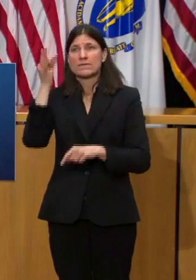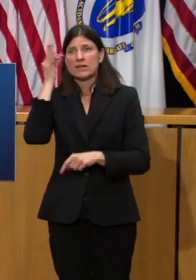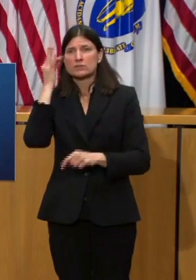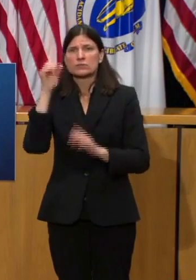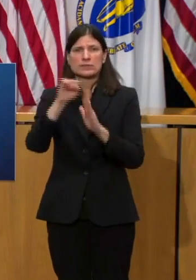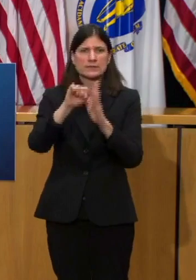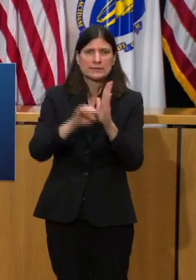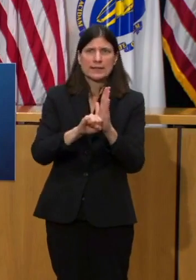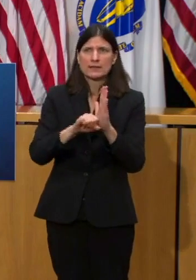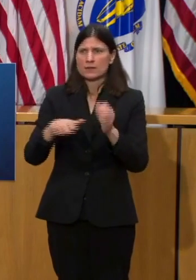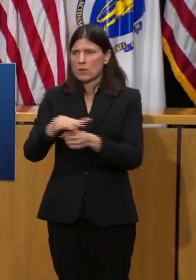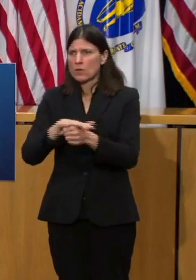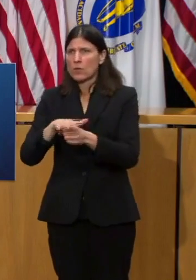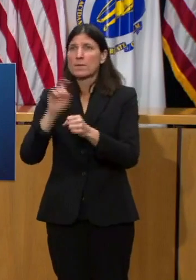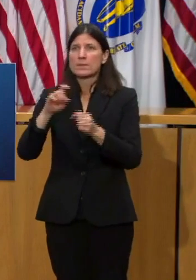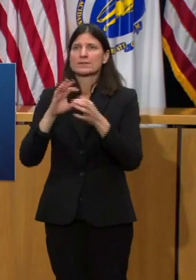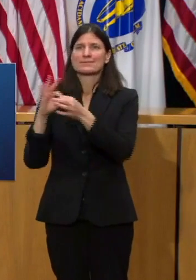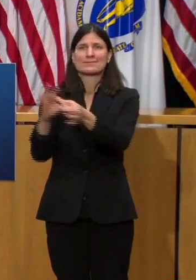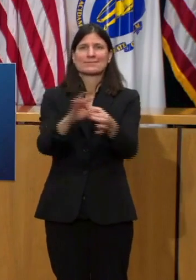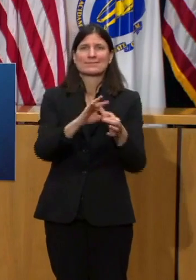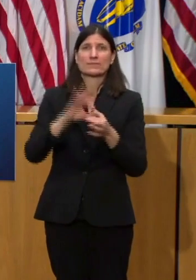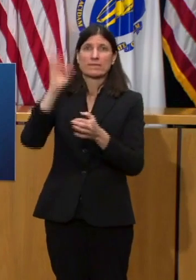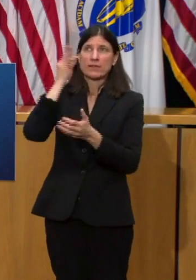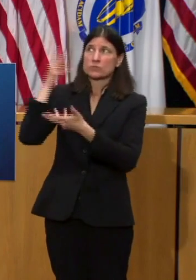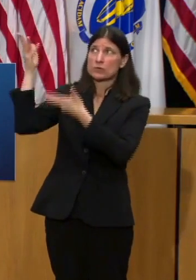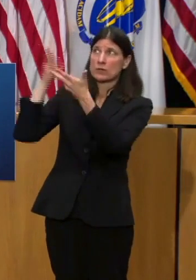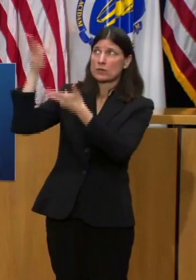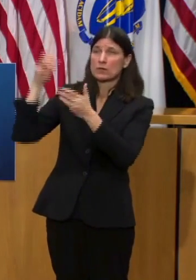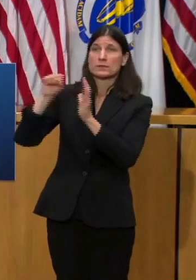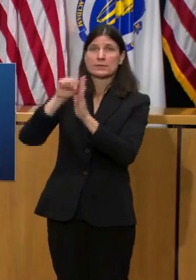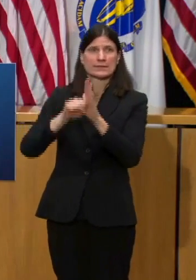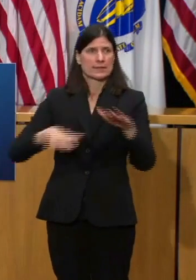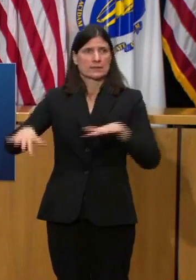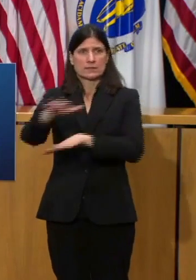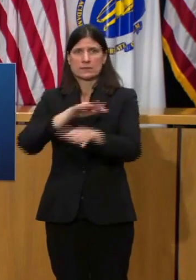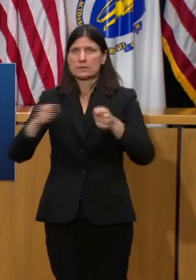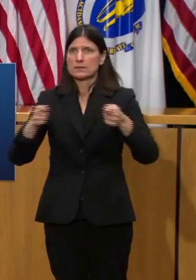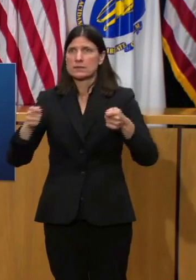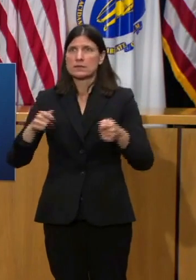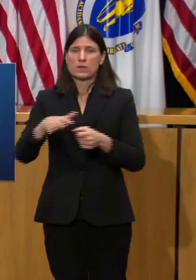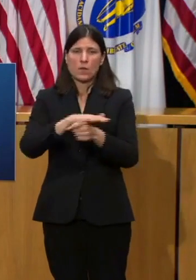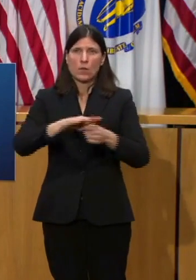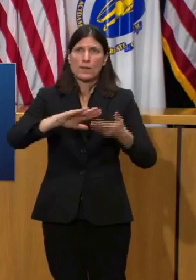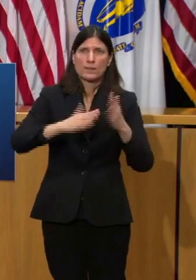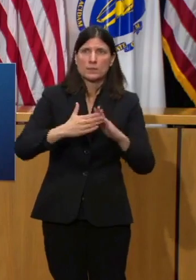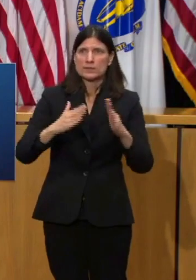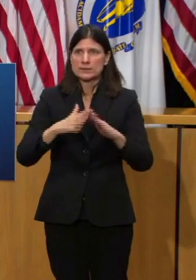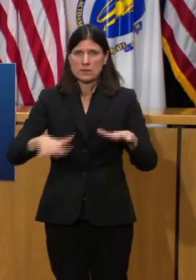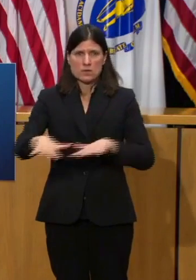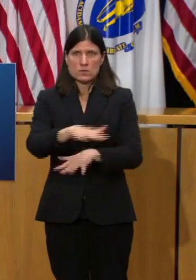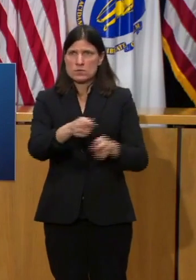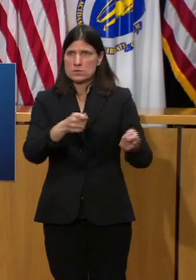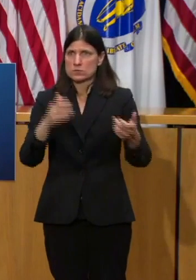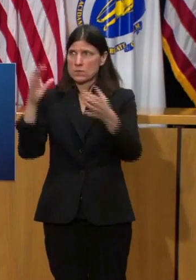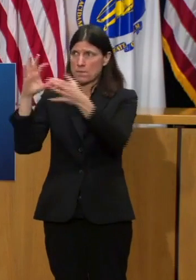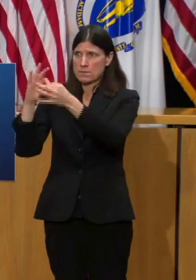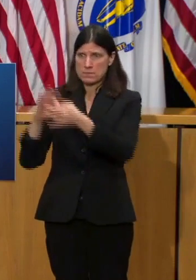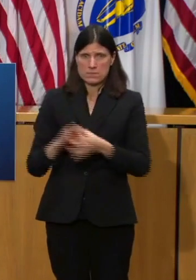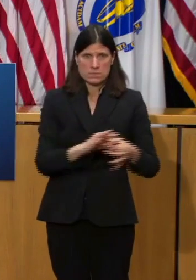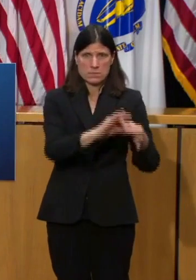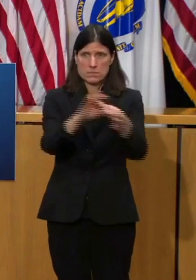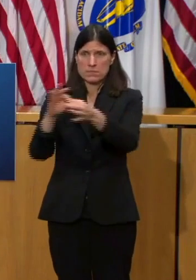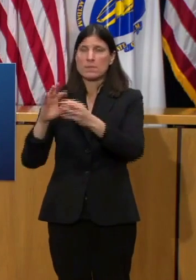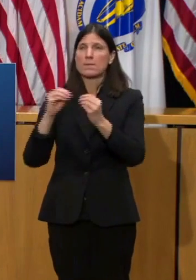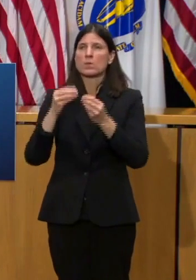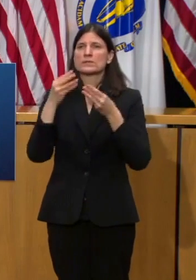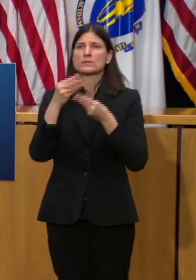success. We are thankful to all of our partners who have worked hard to vaccinate individuals in the Commonwealth thus far. We've got more work